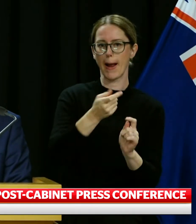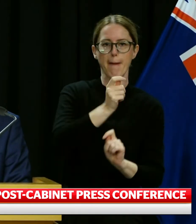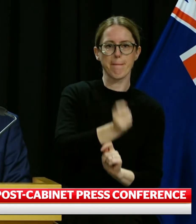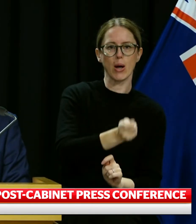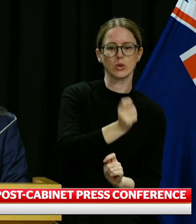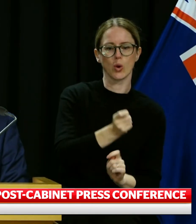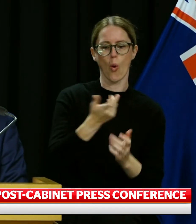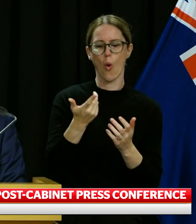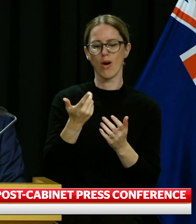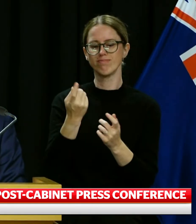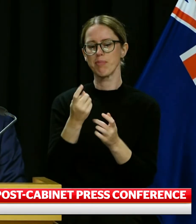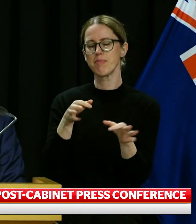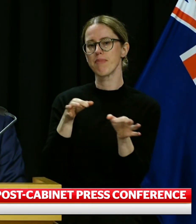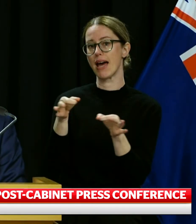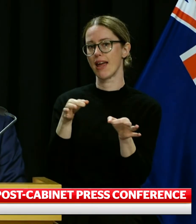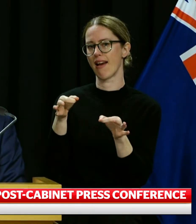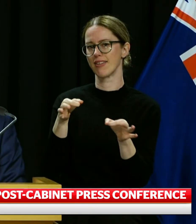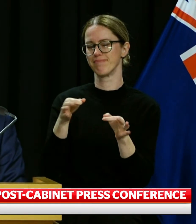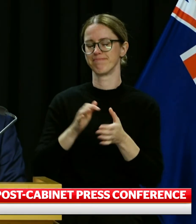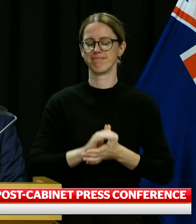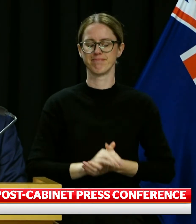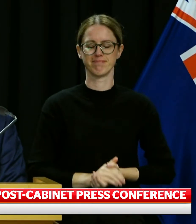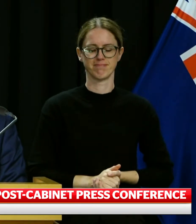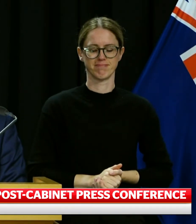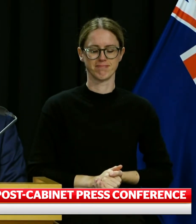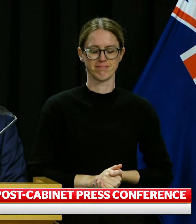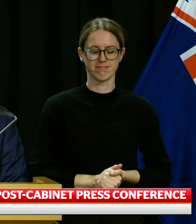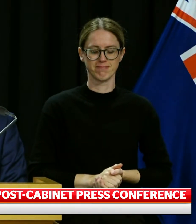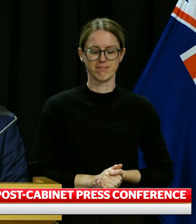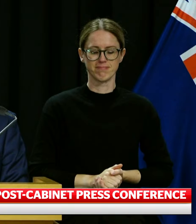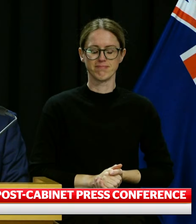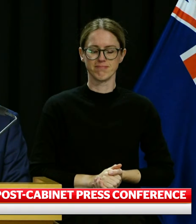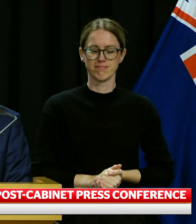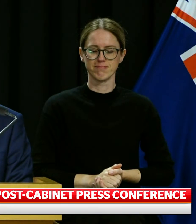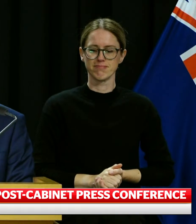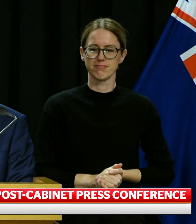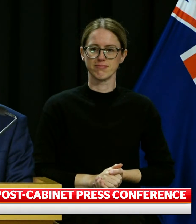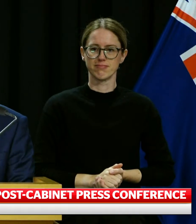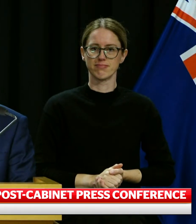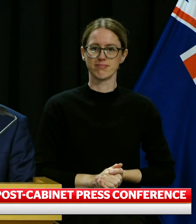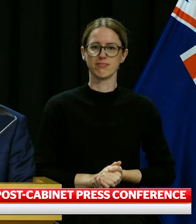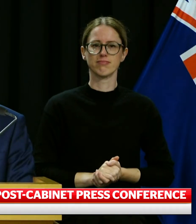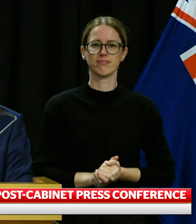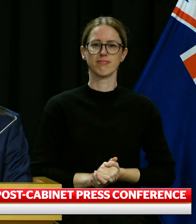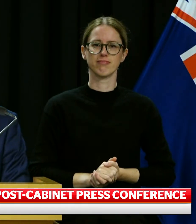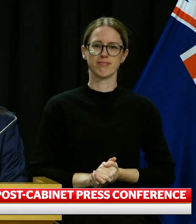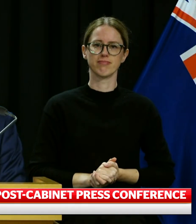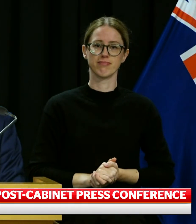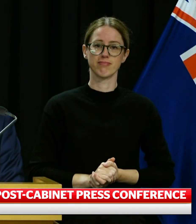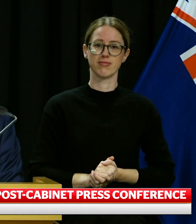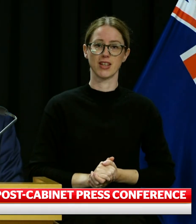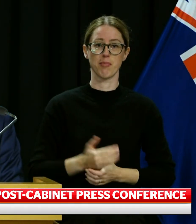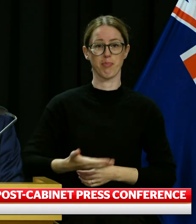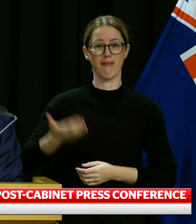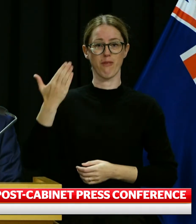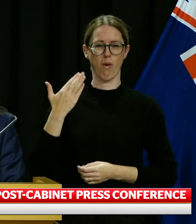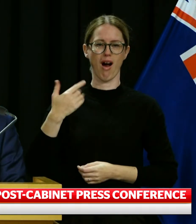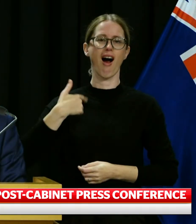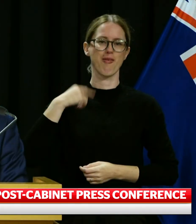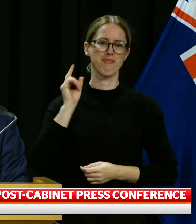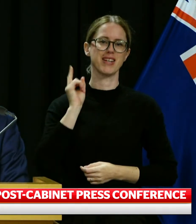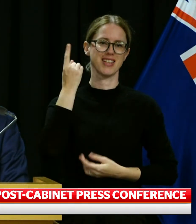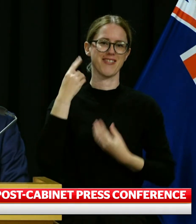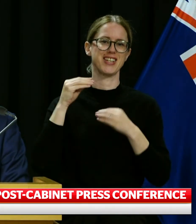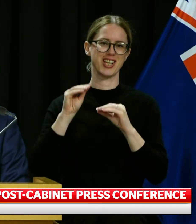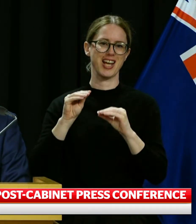built or are in the planning stages. I'm really proud of the work that I've done as Minister of Education and now as